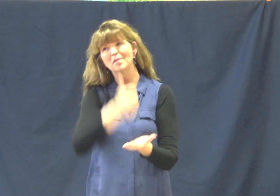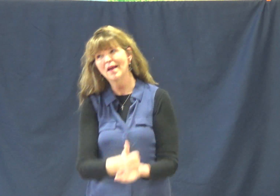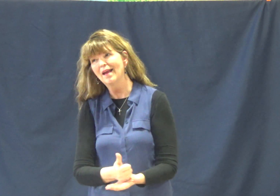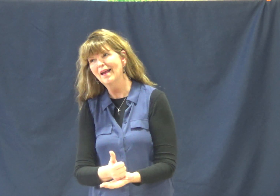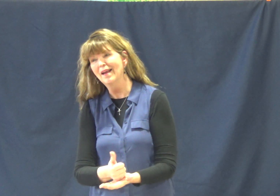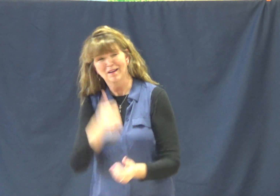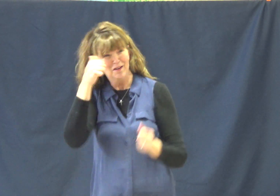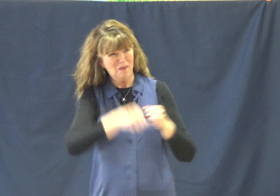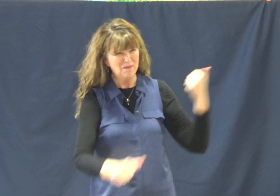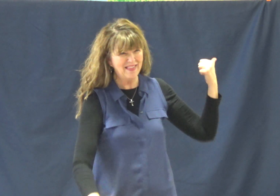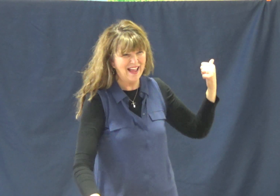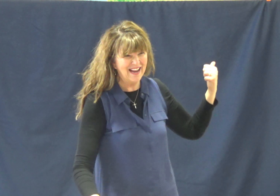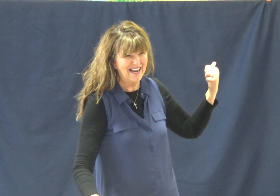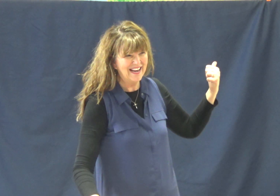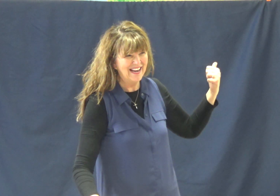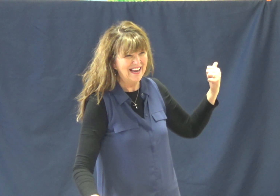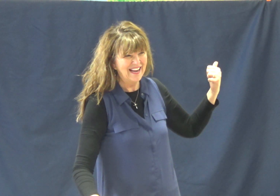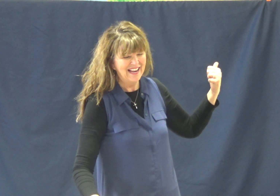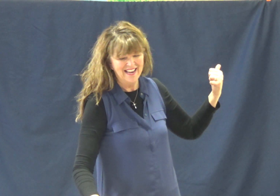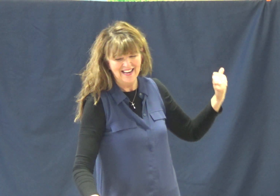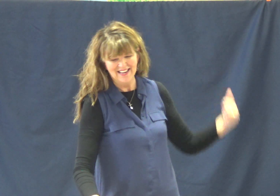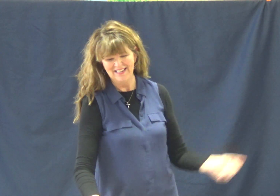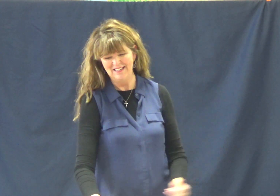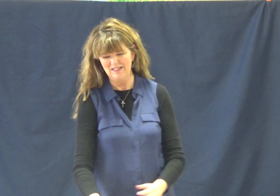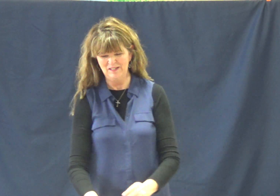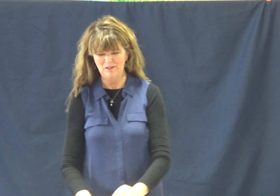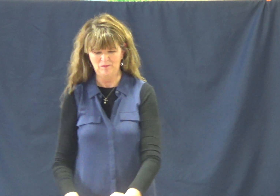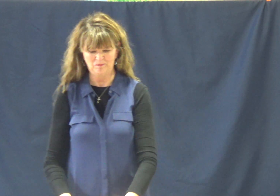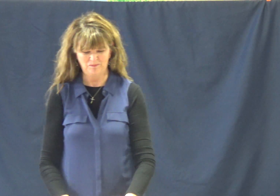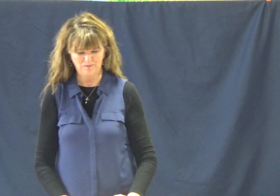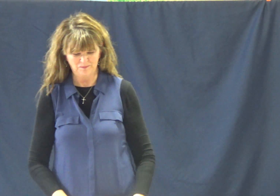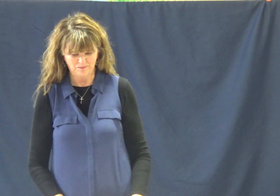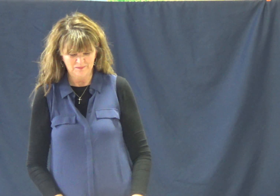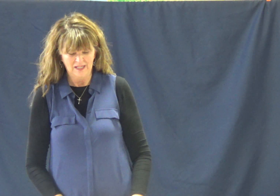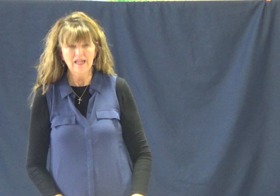Ghost. Amen. Do you remember? Do you remember when we used to do that?